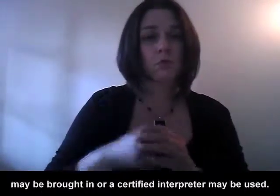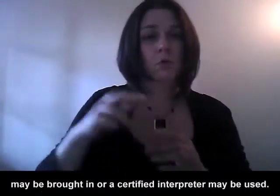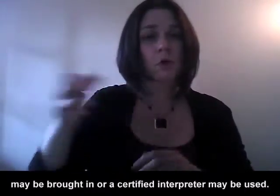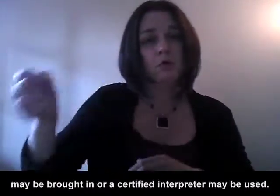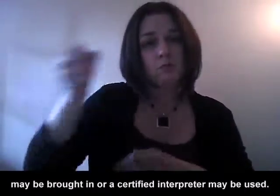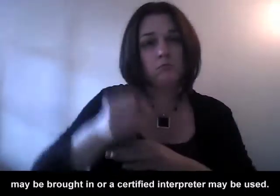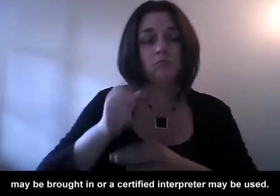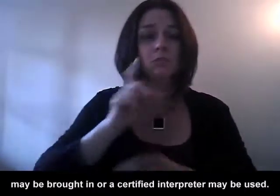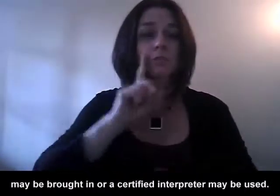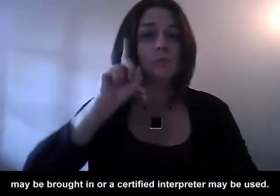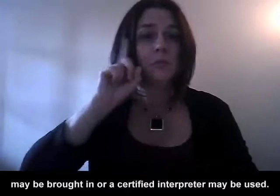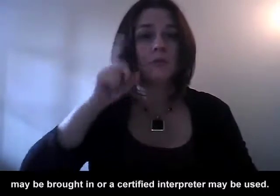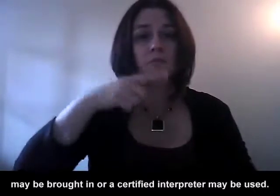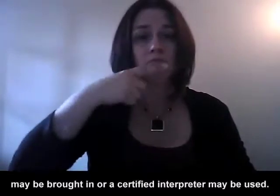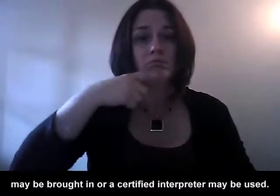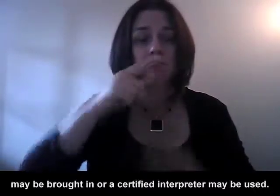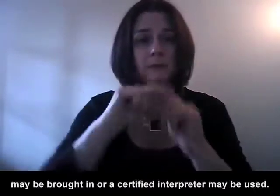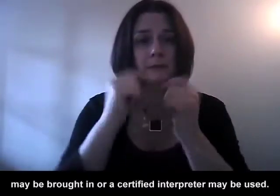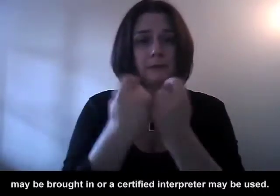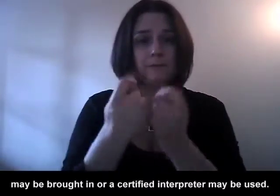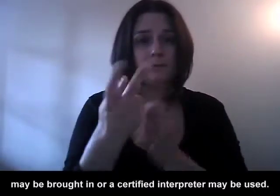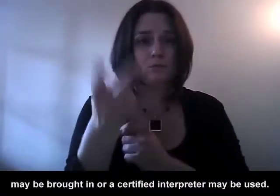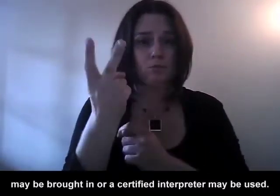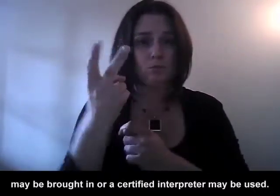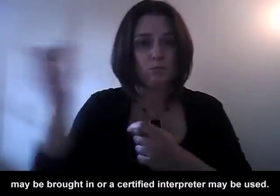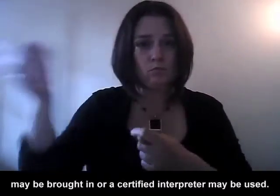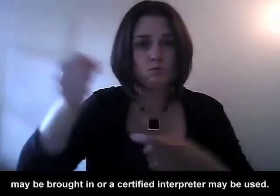brought in, or a certified interpreter may be used.